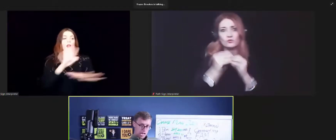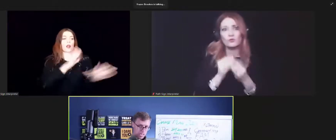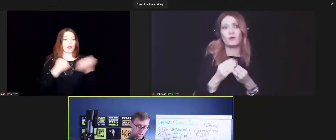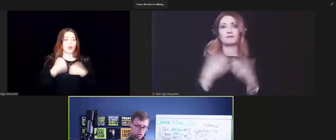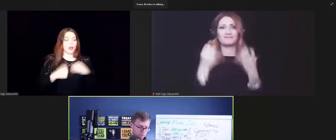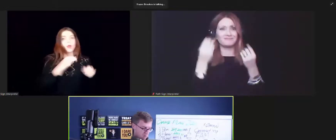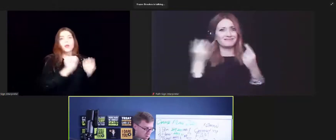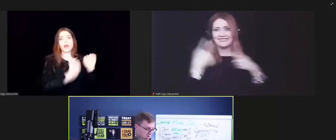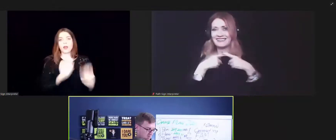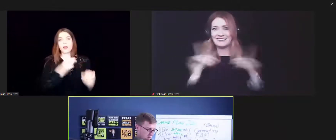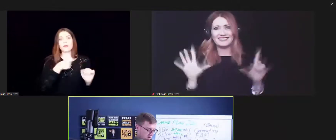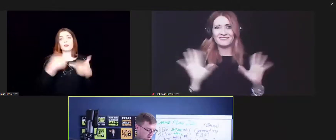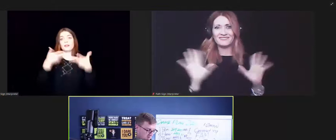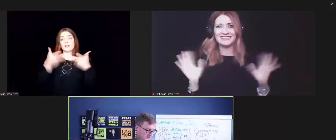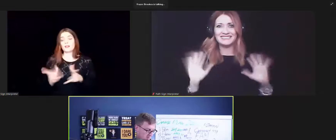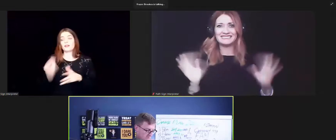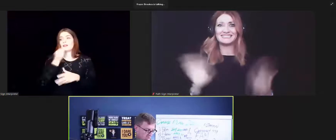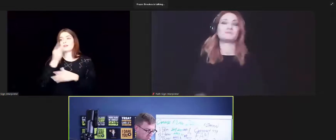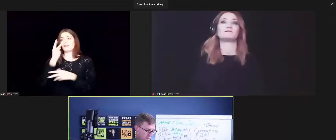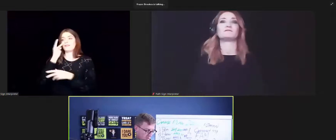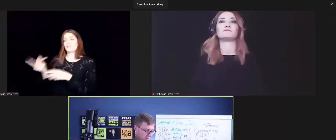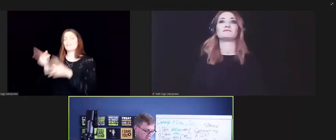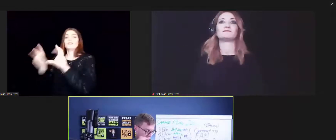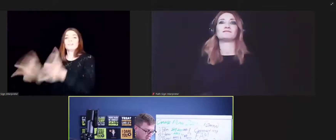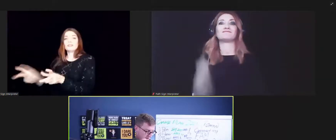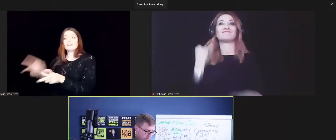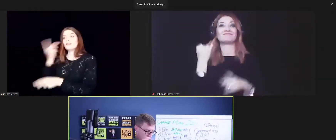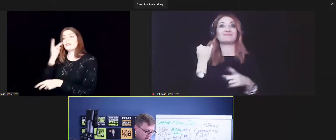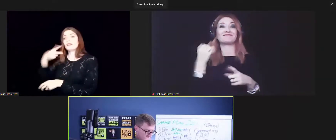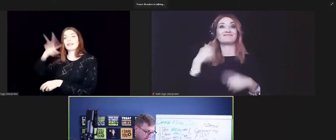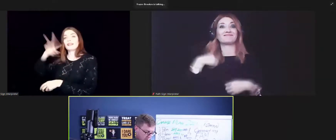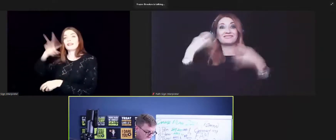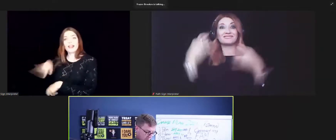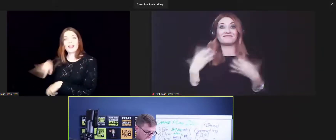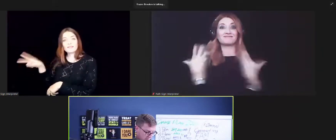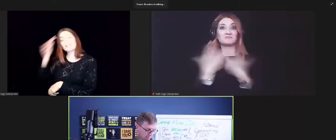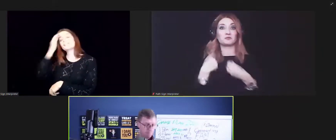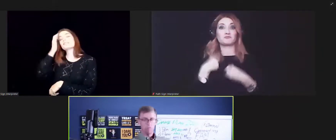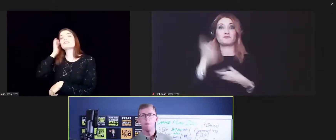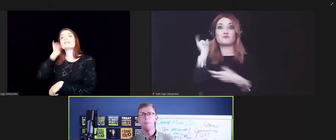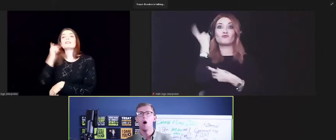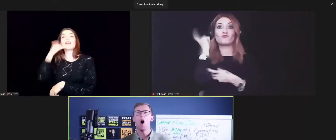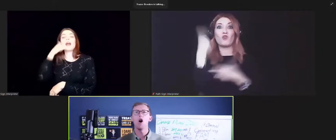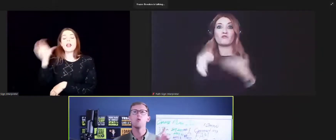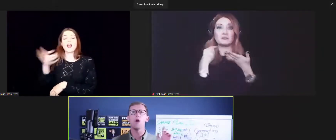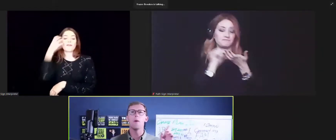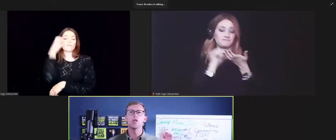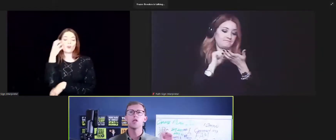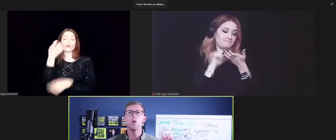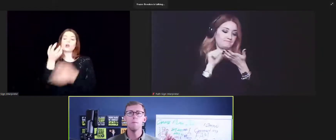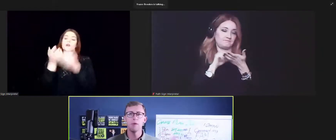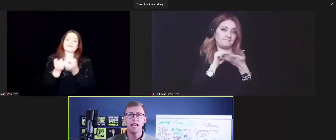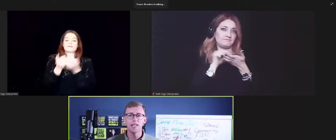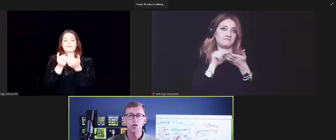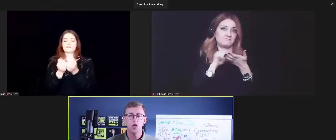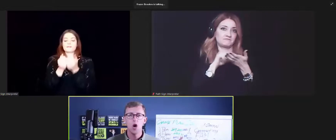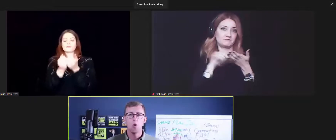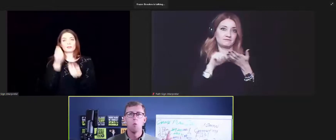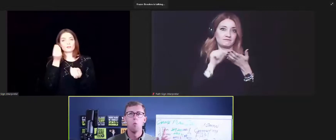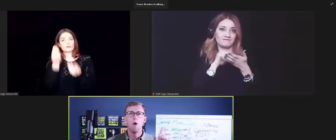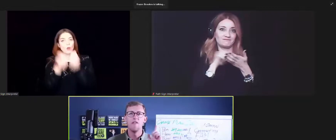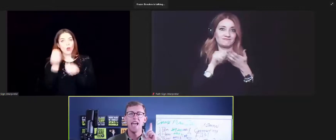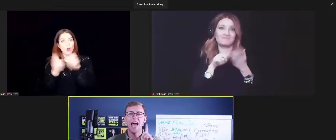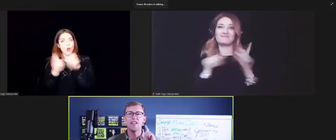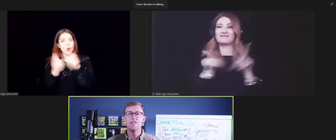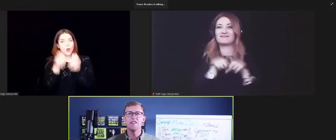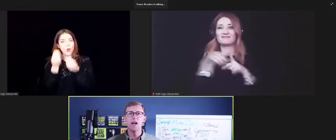lie down and you start to play with your phone. Are you going to do a blitz